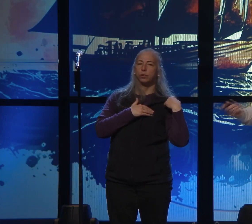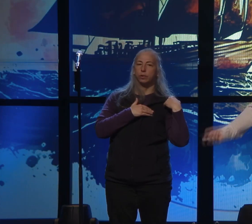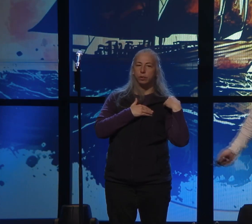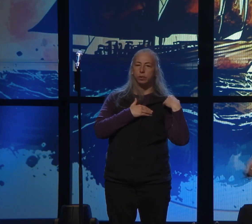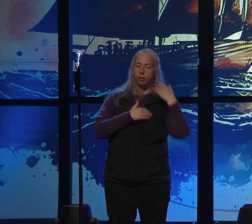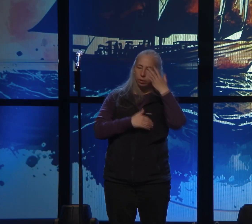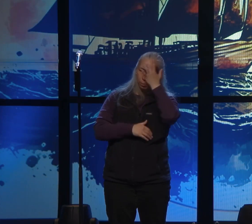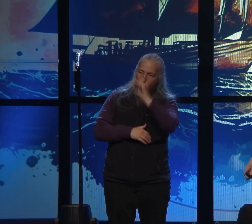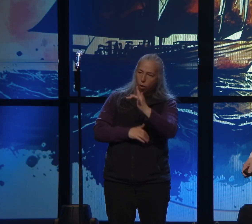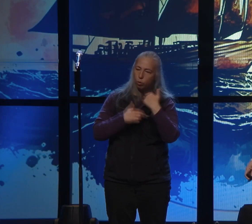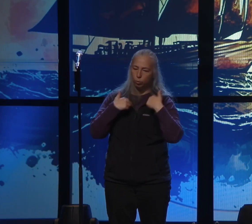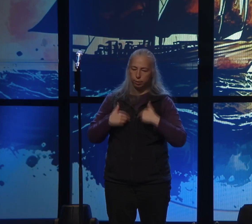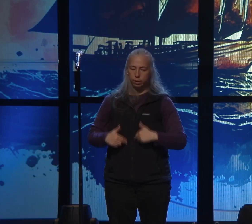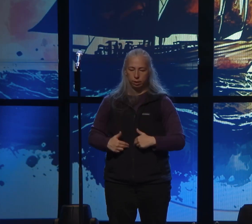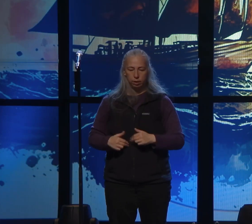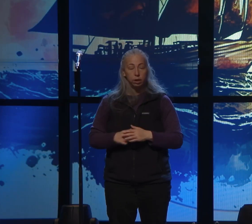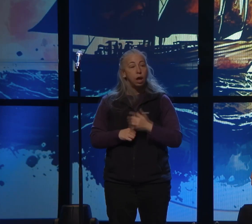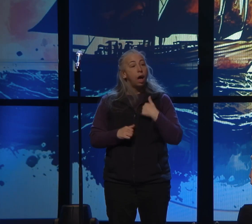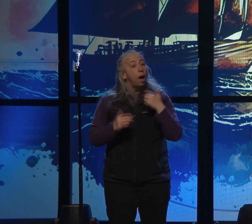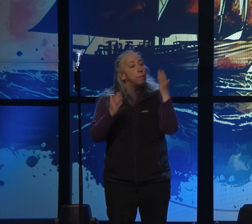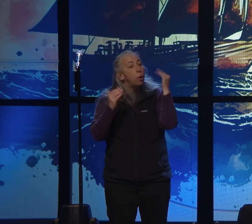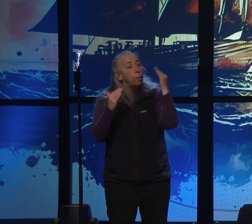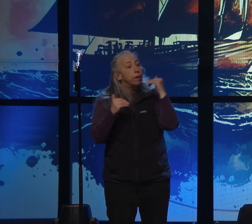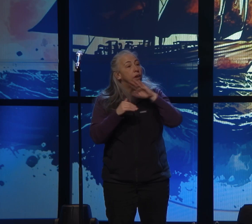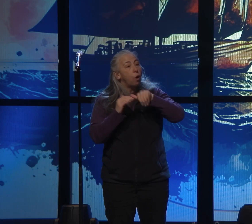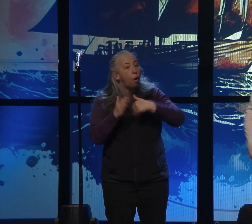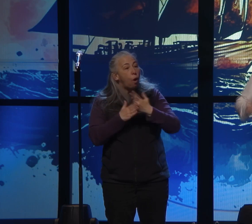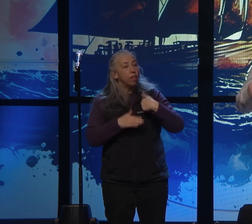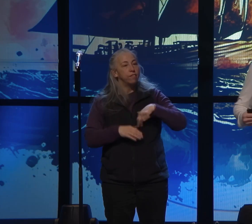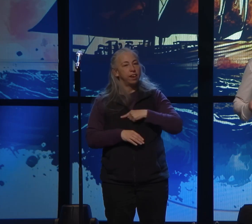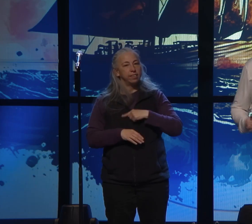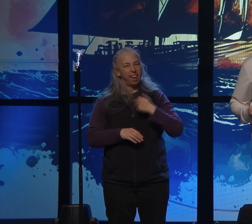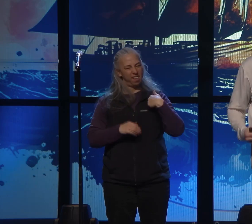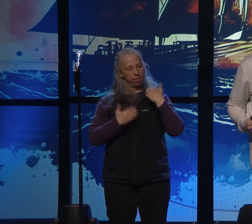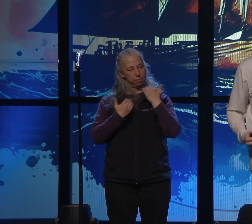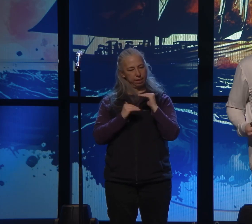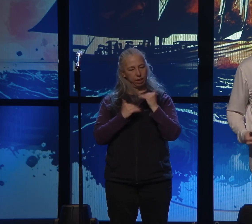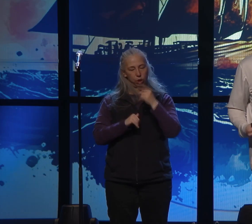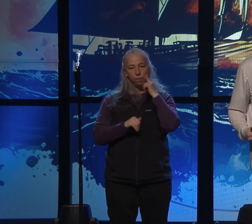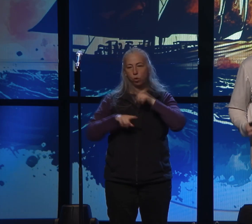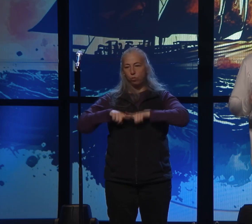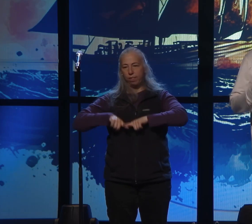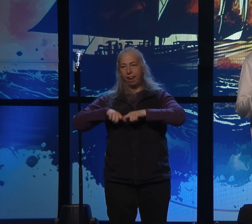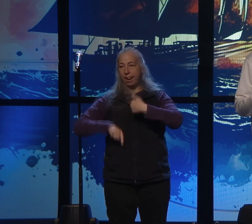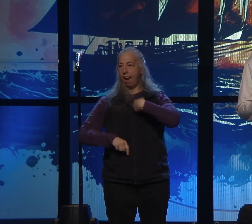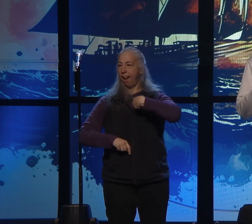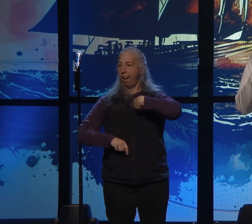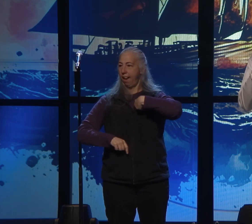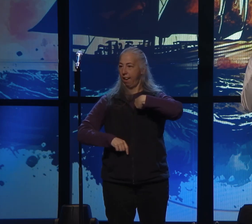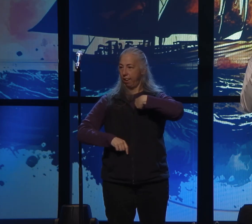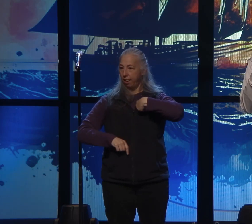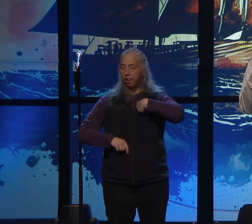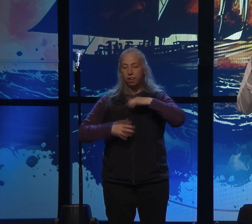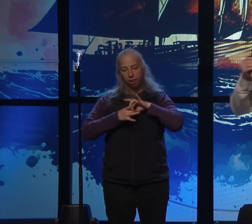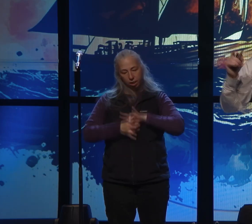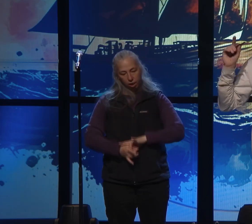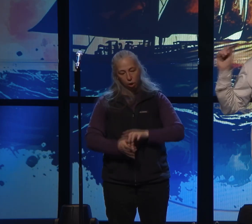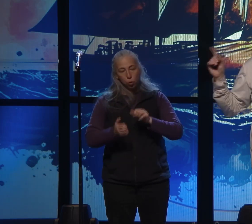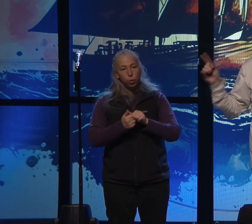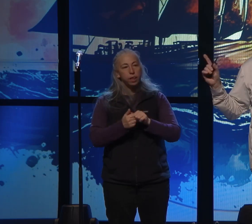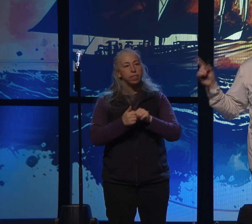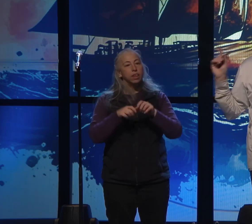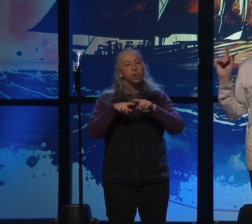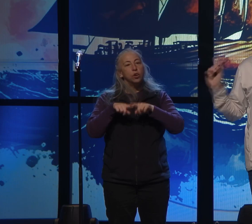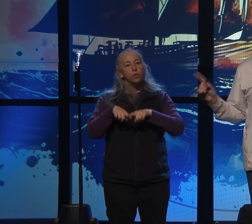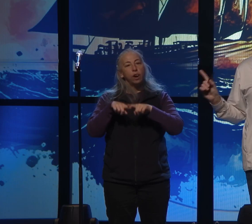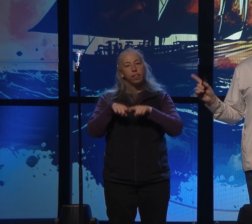And I hope we're all experiencing a little invitation to have a reliant eye, have a strong sense of self that's grounded in a reliance on what